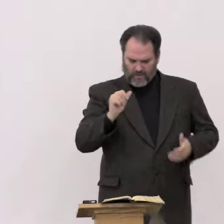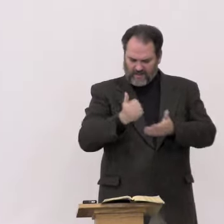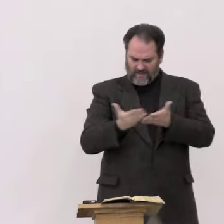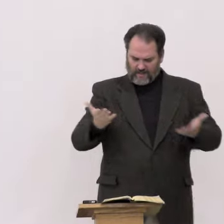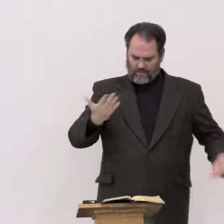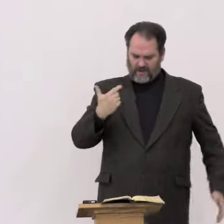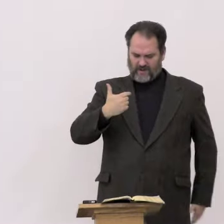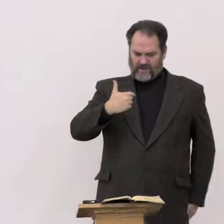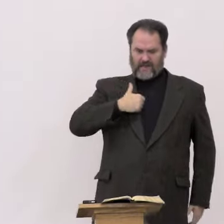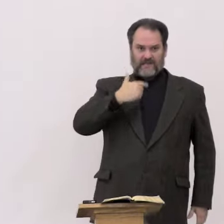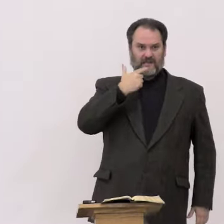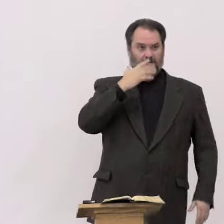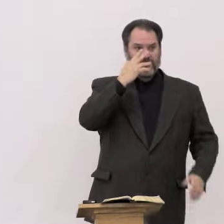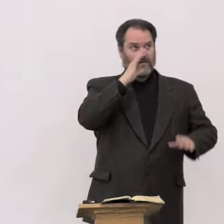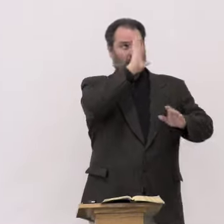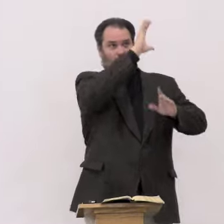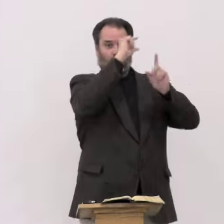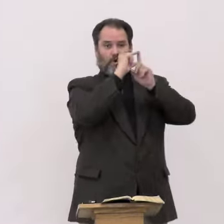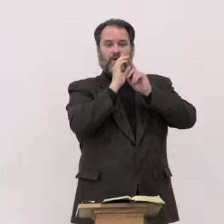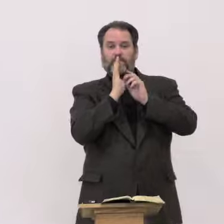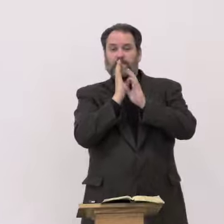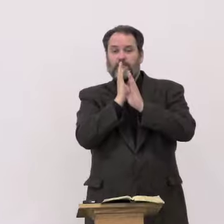You don't do anything that I say.